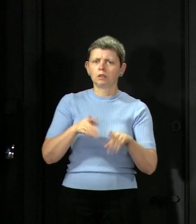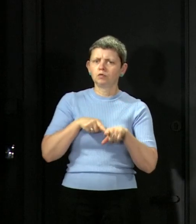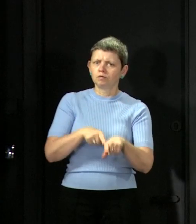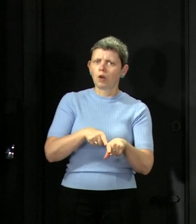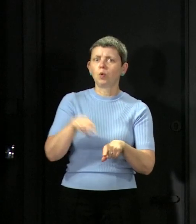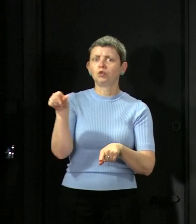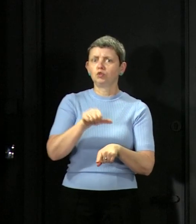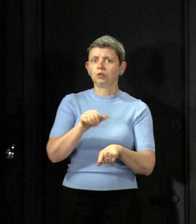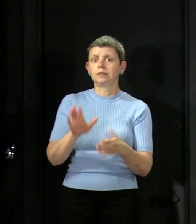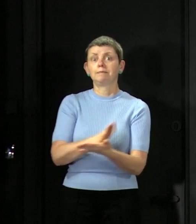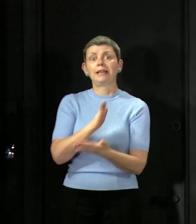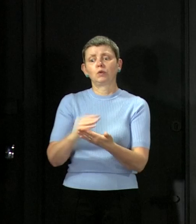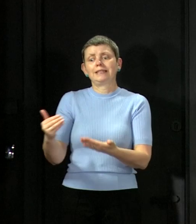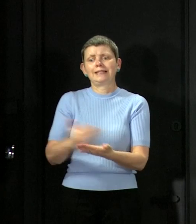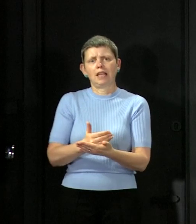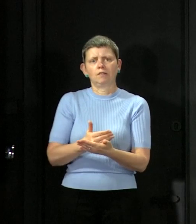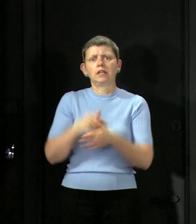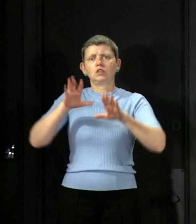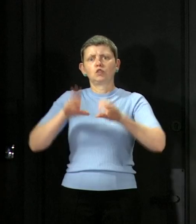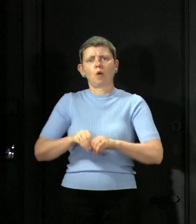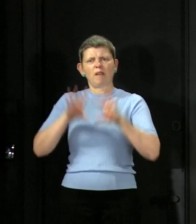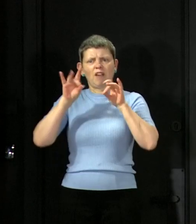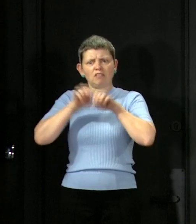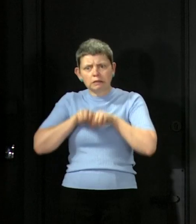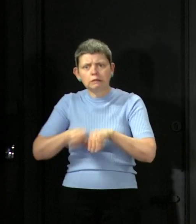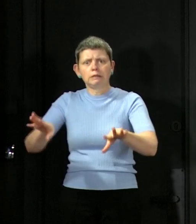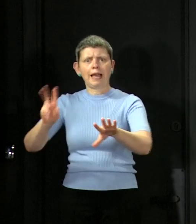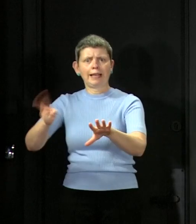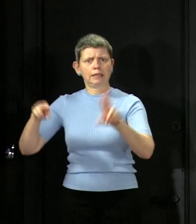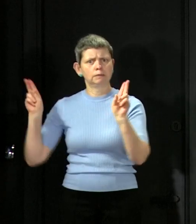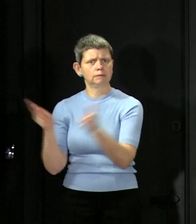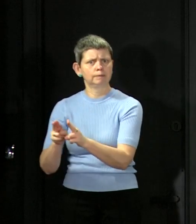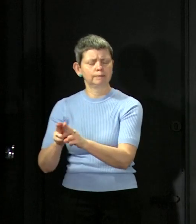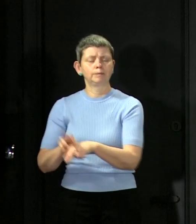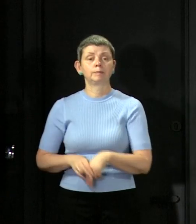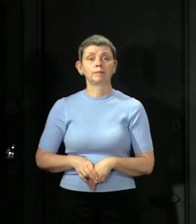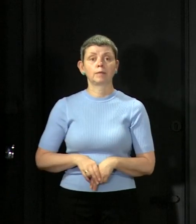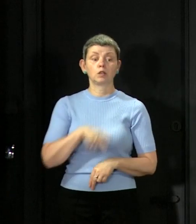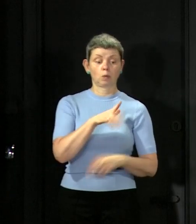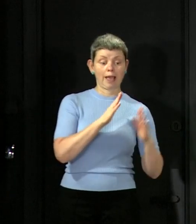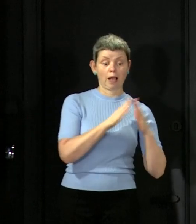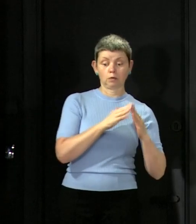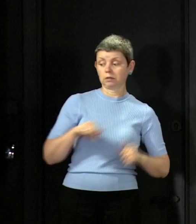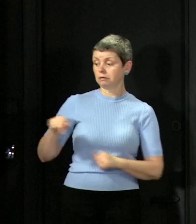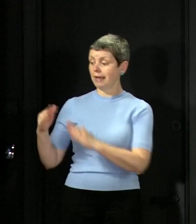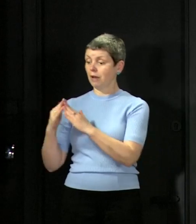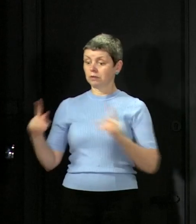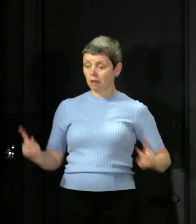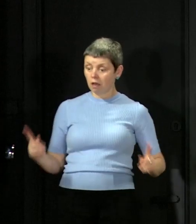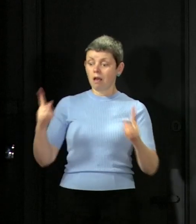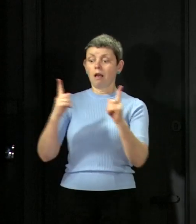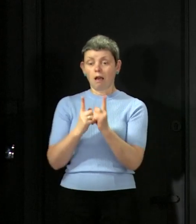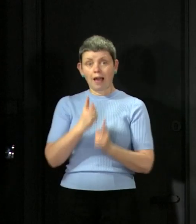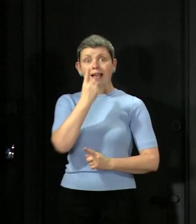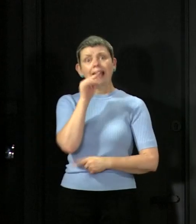safe and avoid a resurgence of the virus. From today, you and your household can meet with another household out of doors. That can be in a park